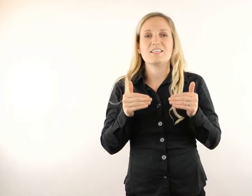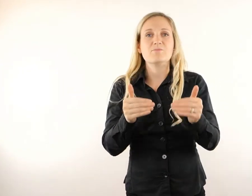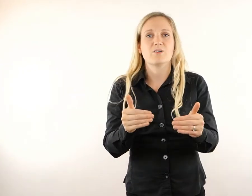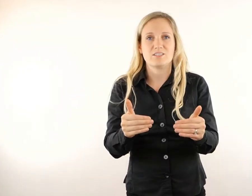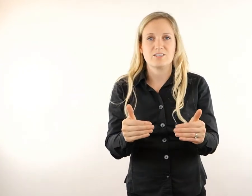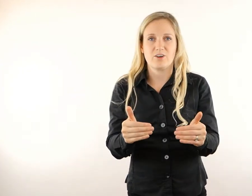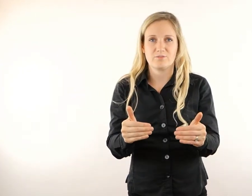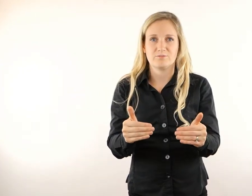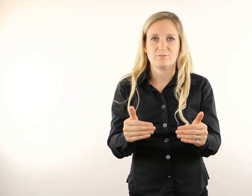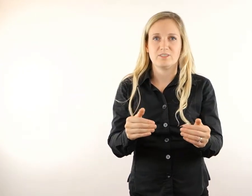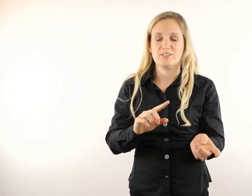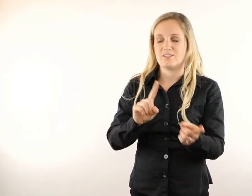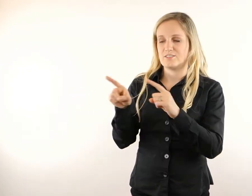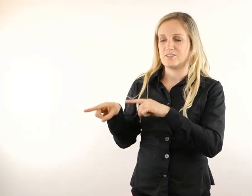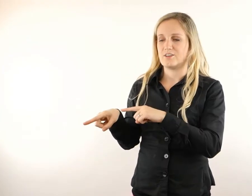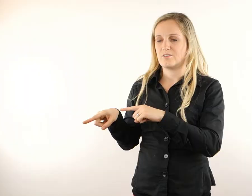he wanted to go.